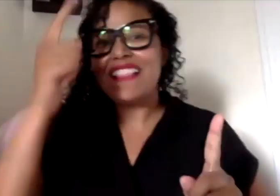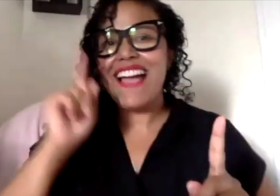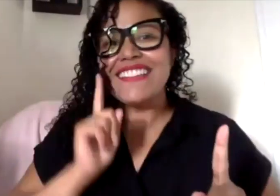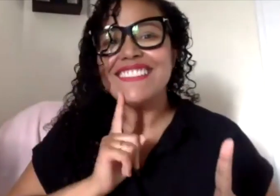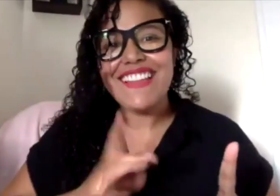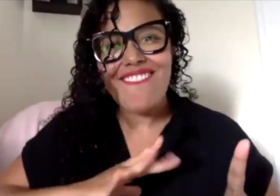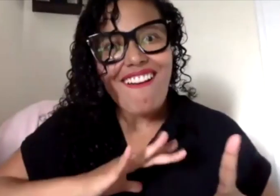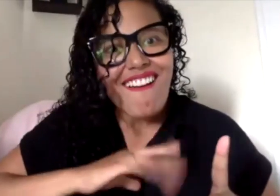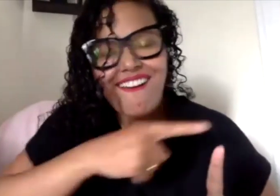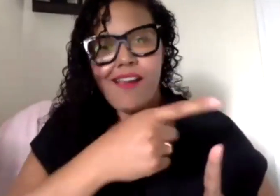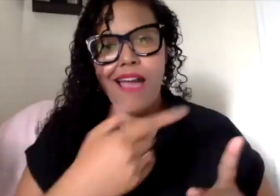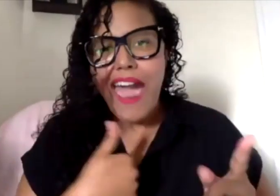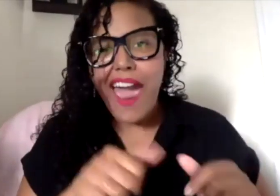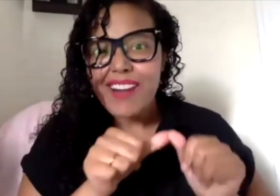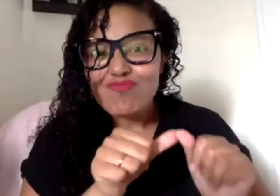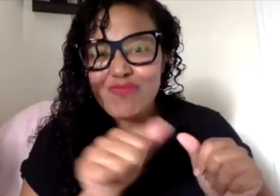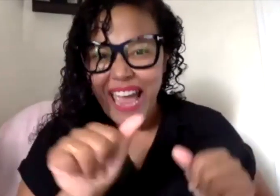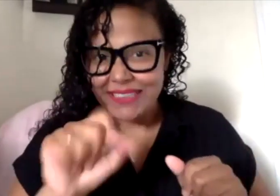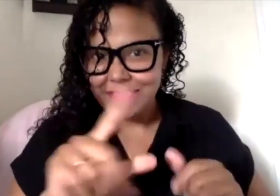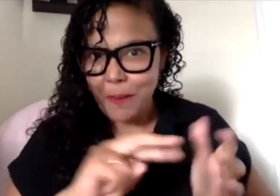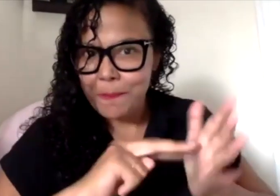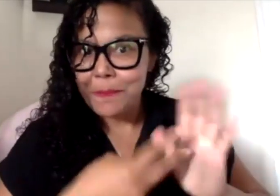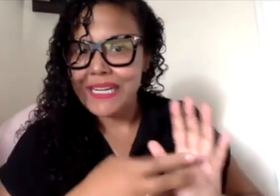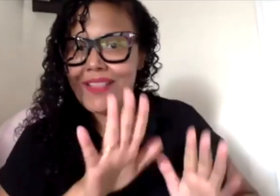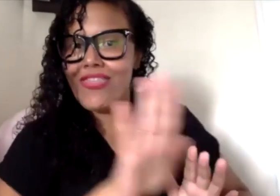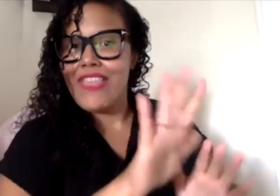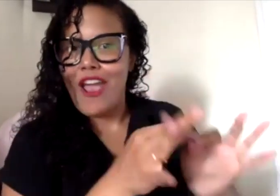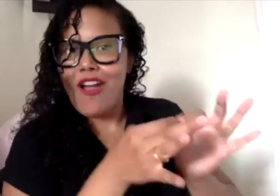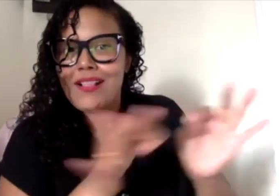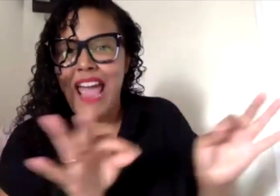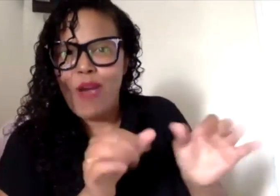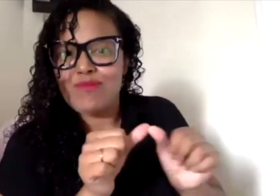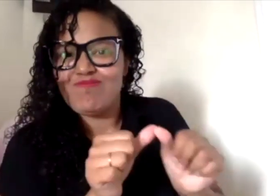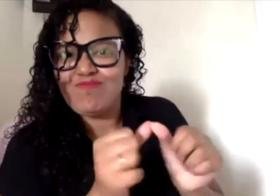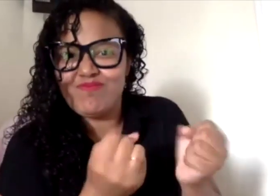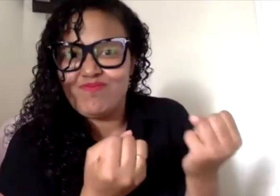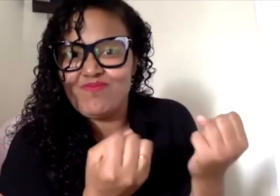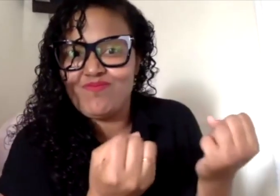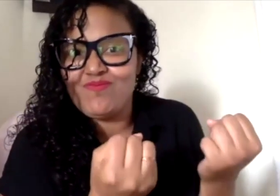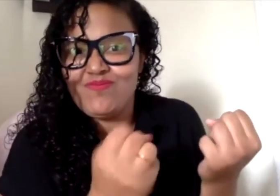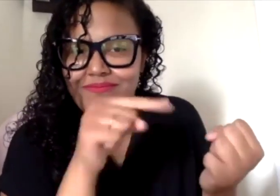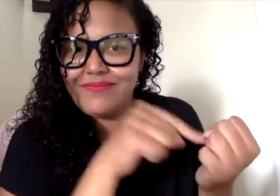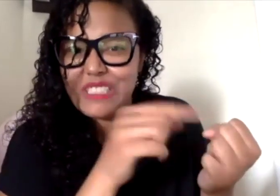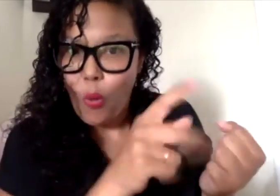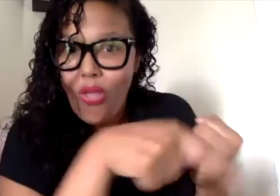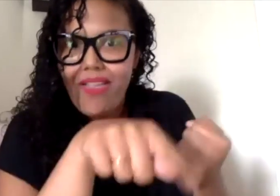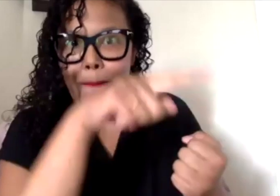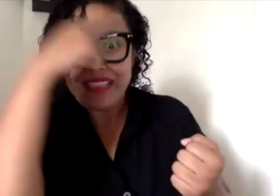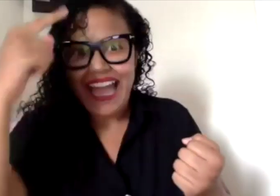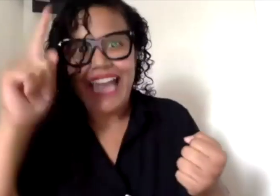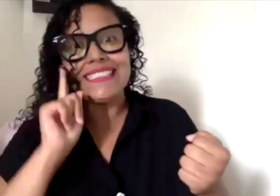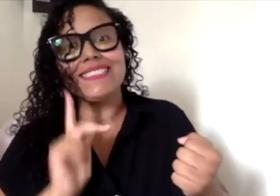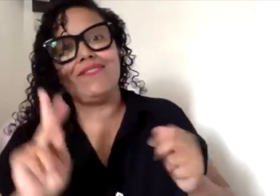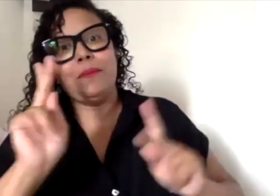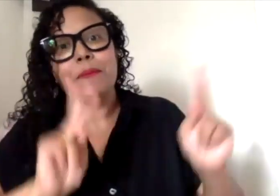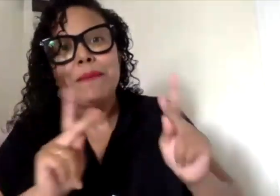Only showing them about oralism and talking about those specific topics, looking at one particular